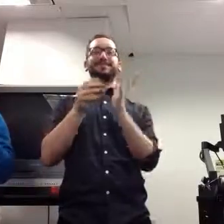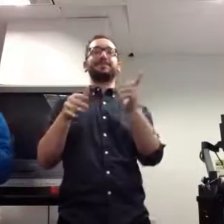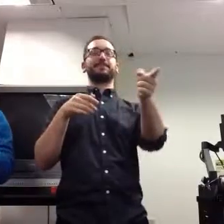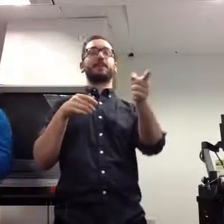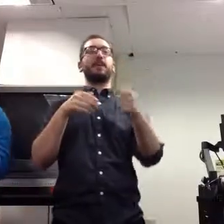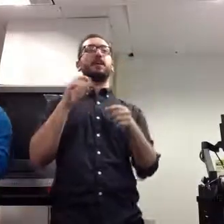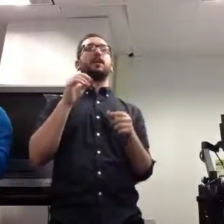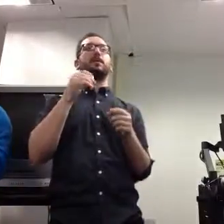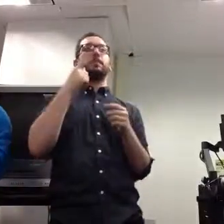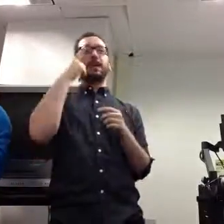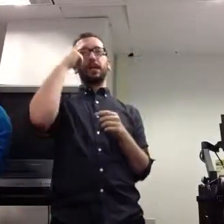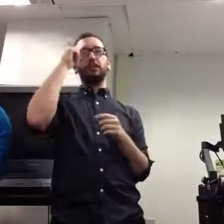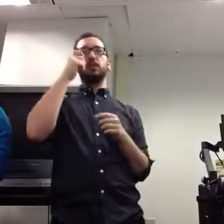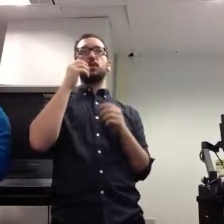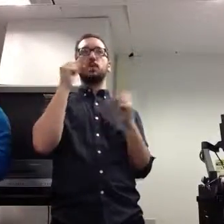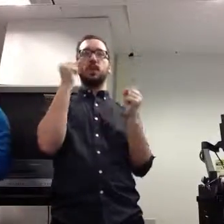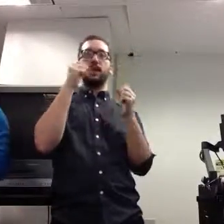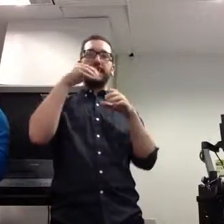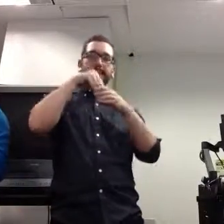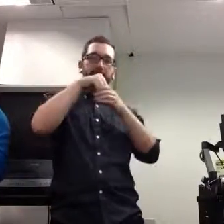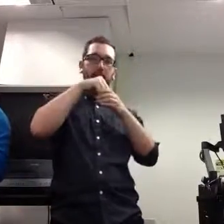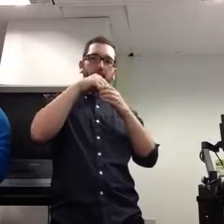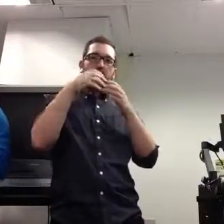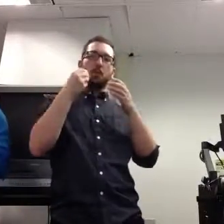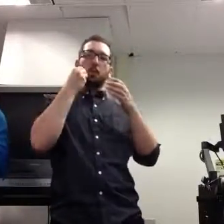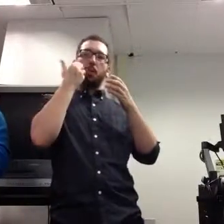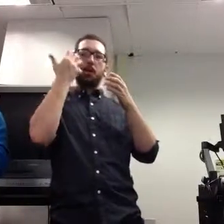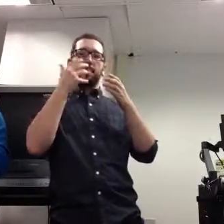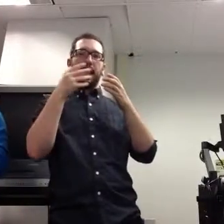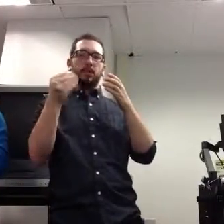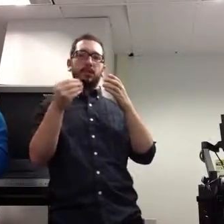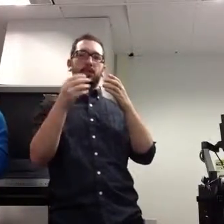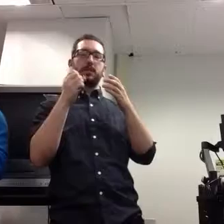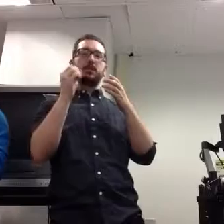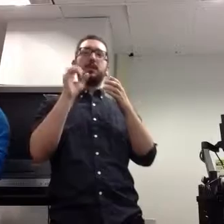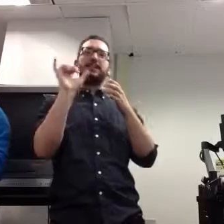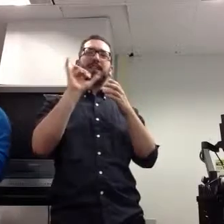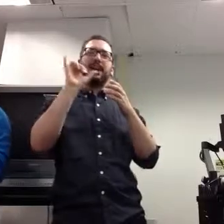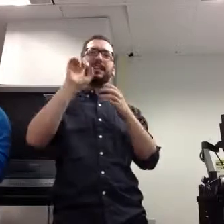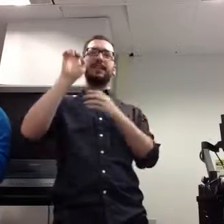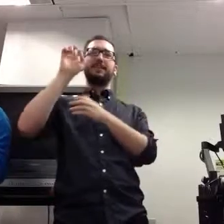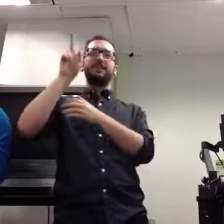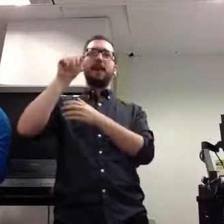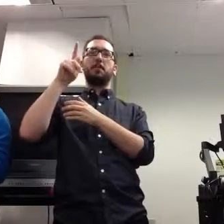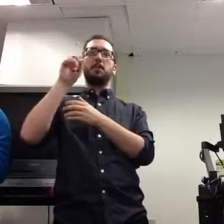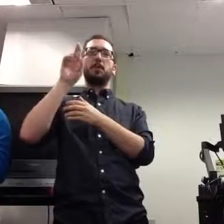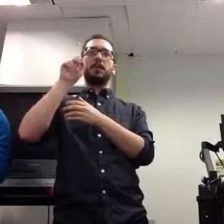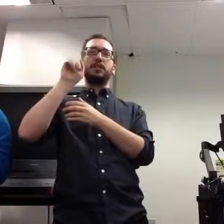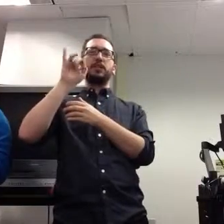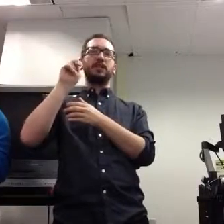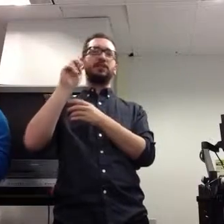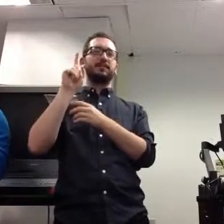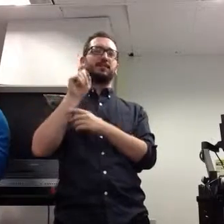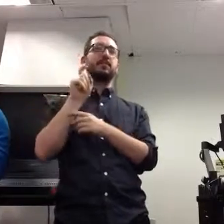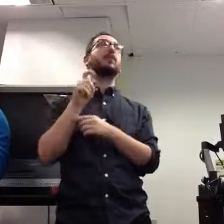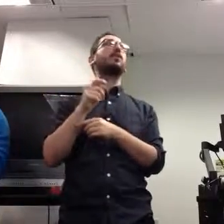outside, so it's like evaporating. Like evaporated? Okay, he's got some good points, and right off the bat, he's got